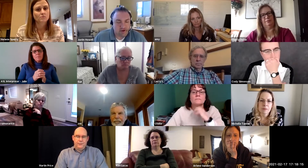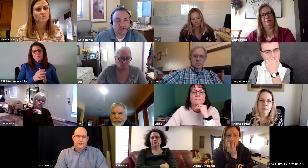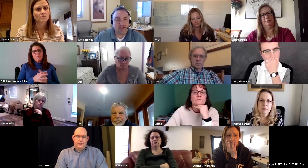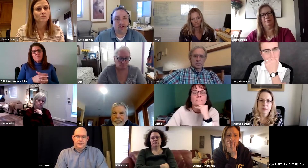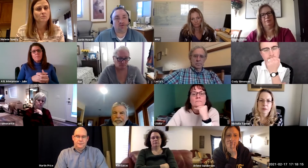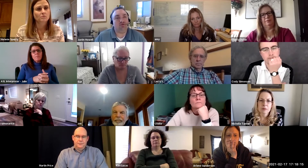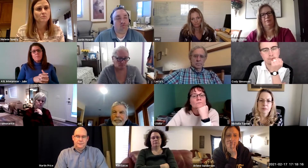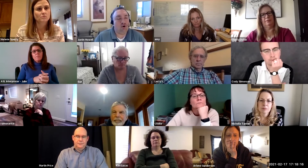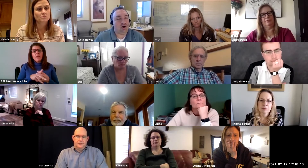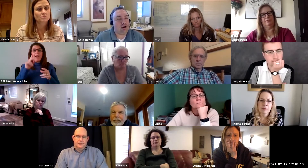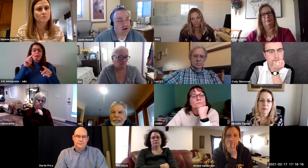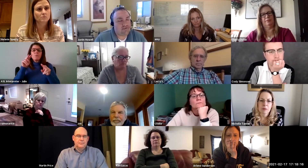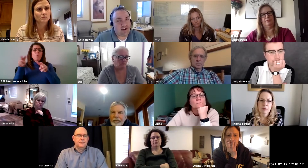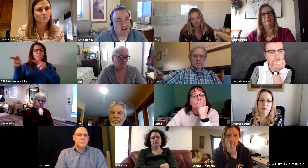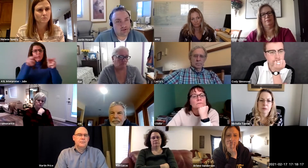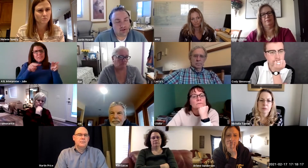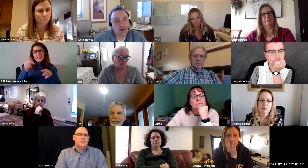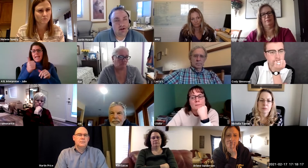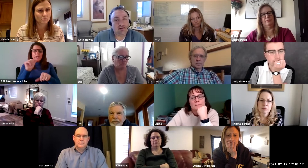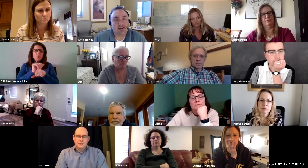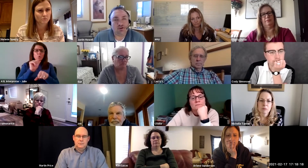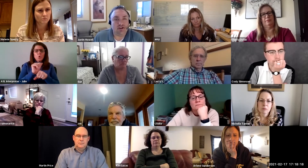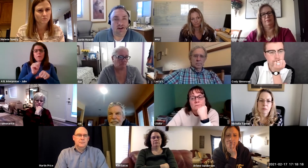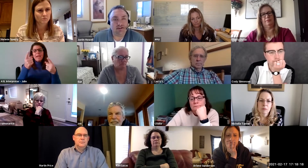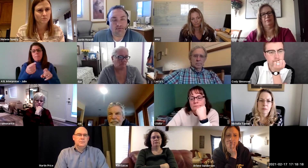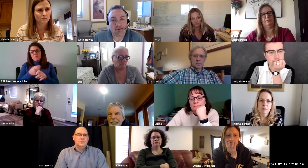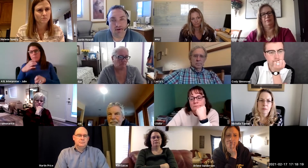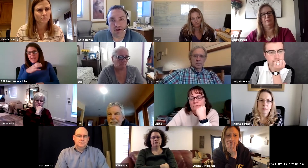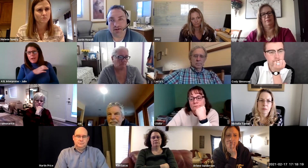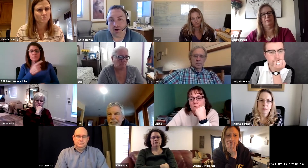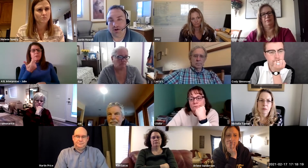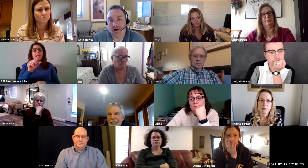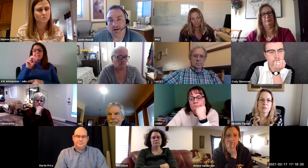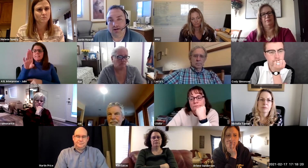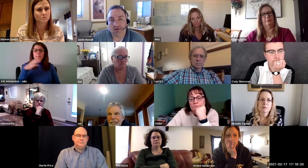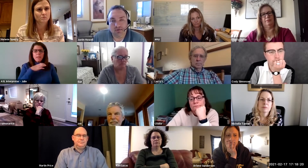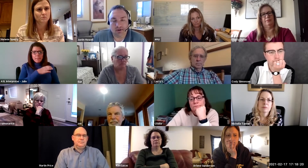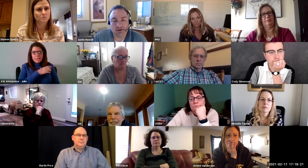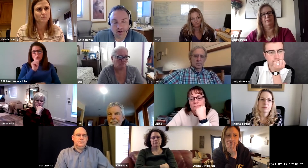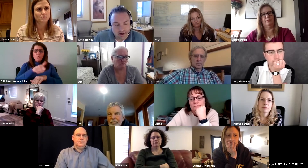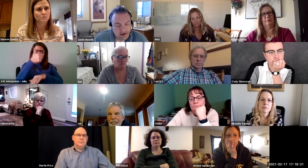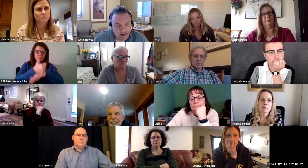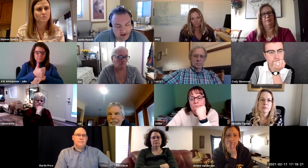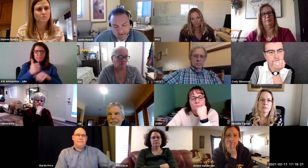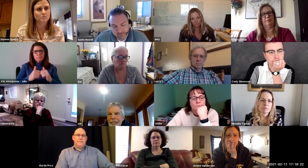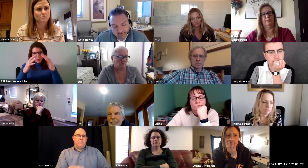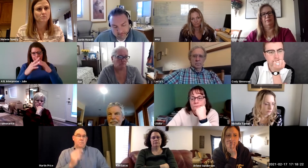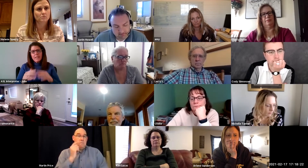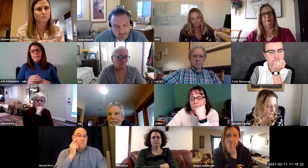just oversee any work of the council, such as any subcommittees that are created or